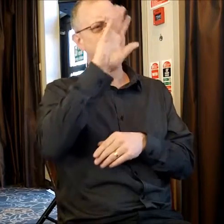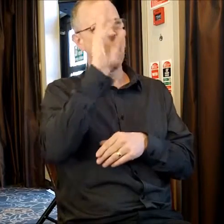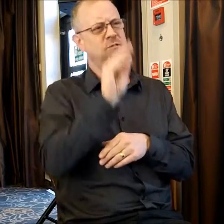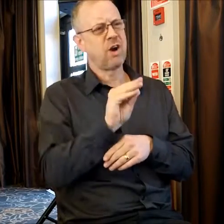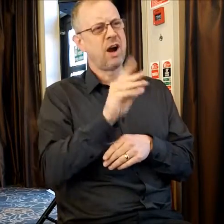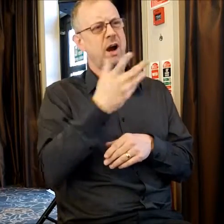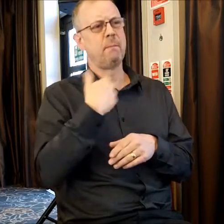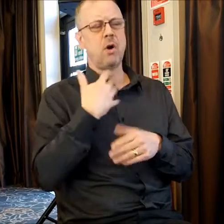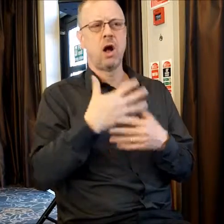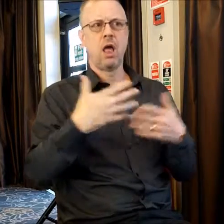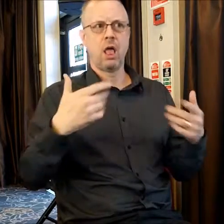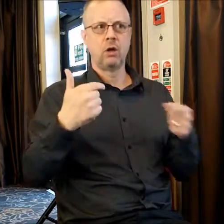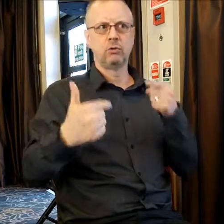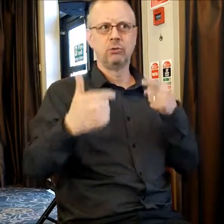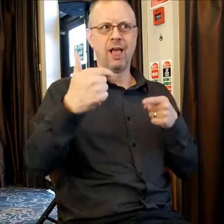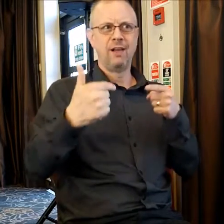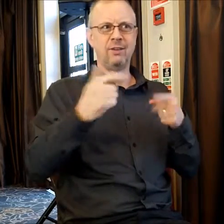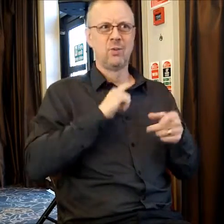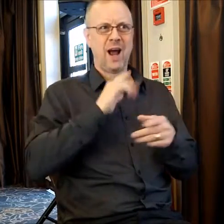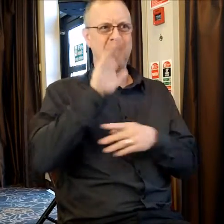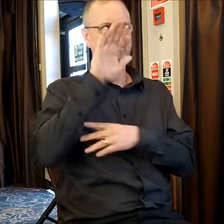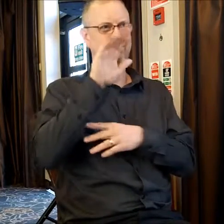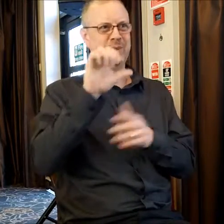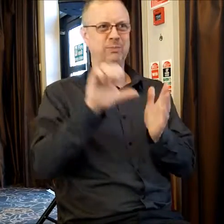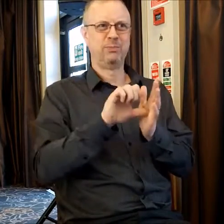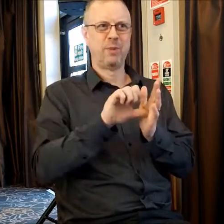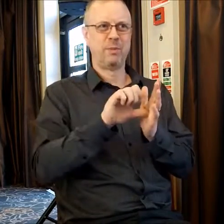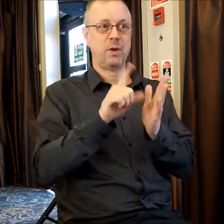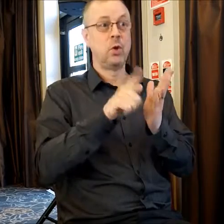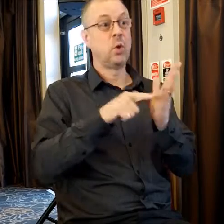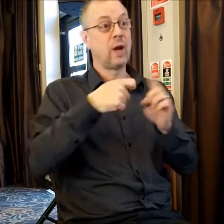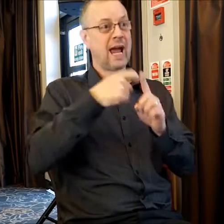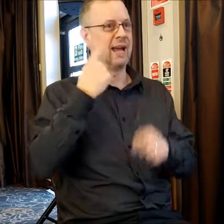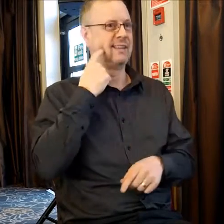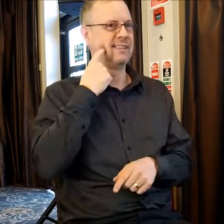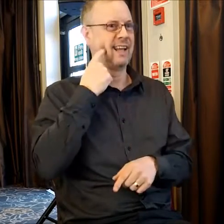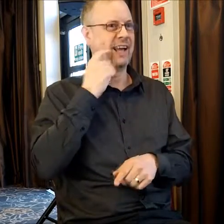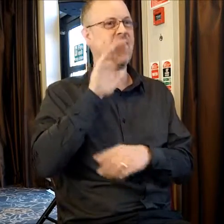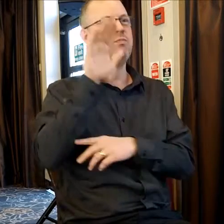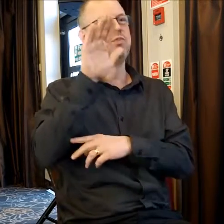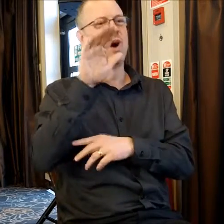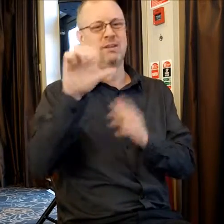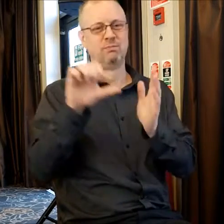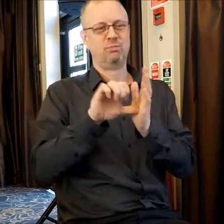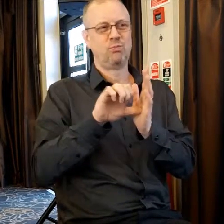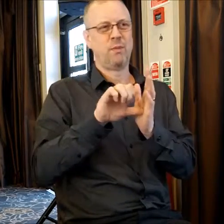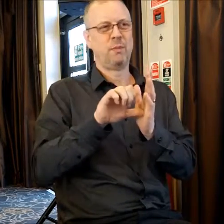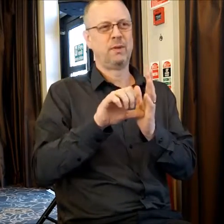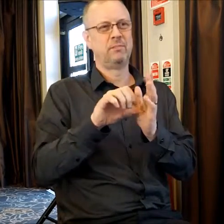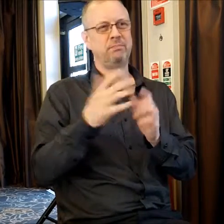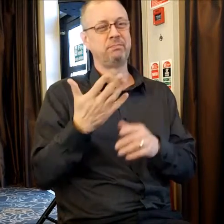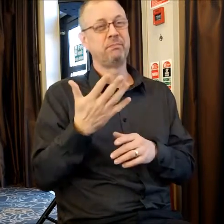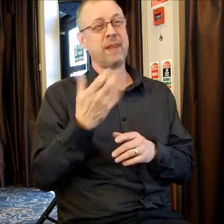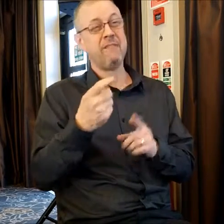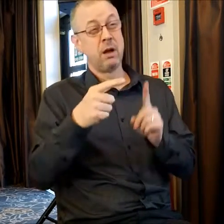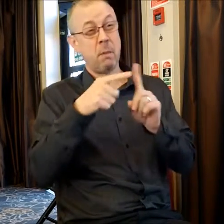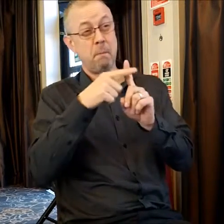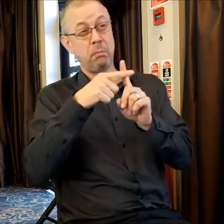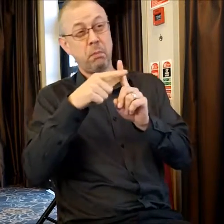challenging. It's not like working in the UK. It has its pluses, it has its minuses. And really what I want